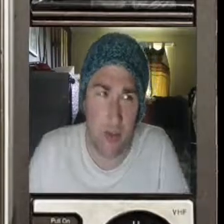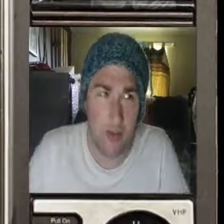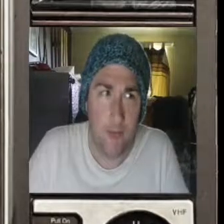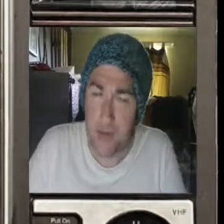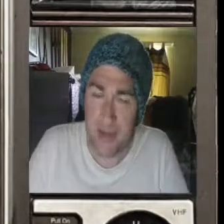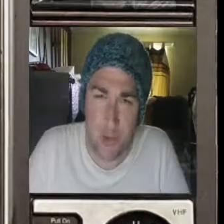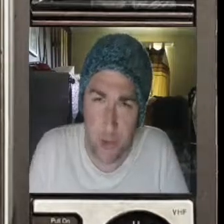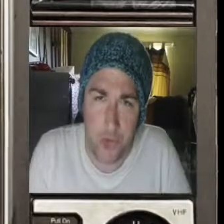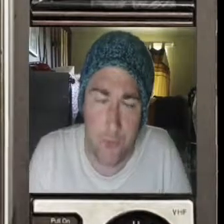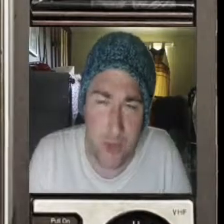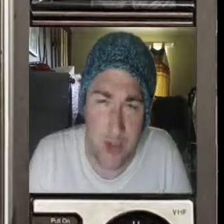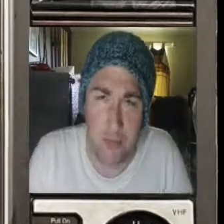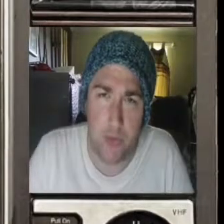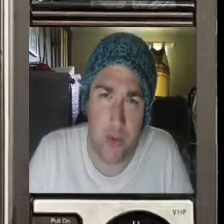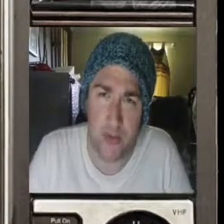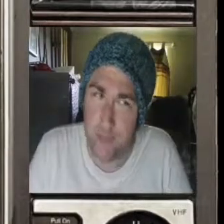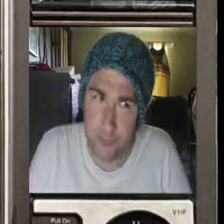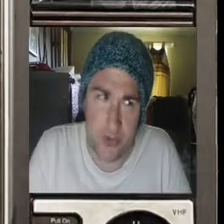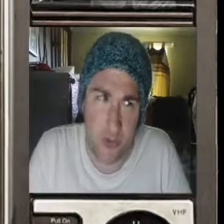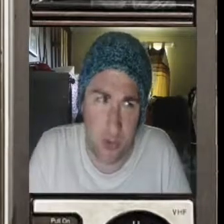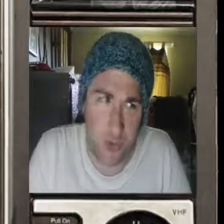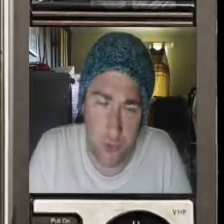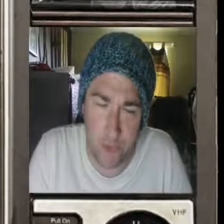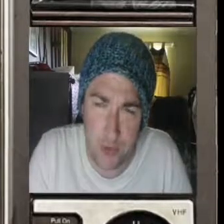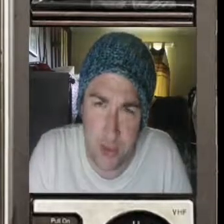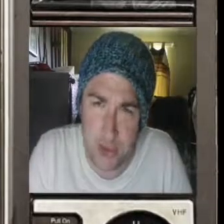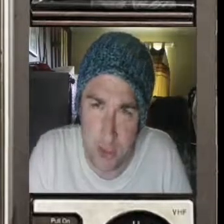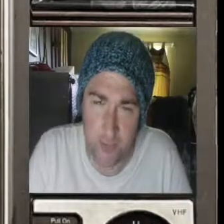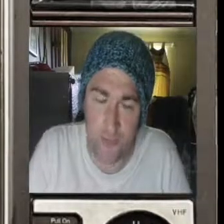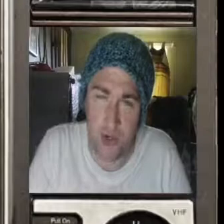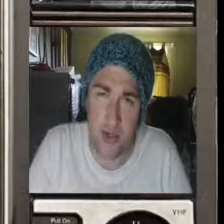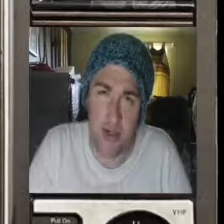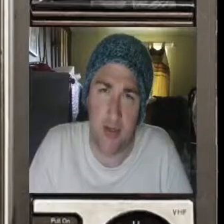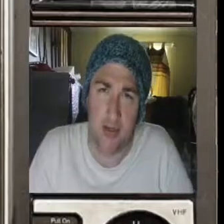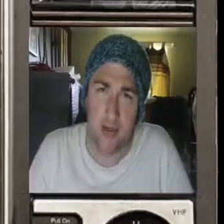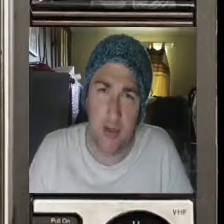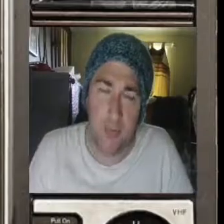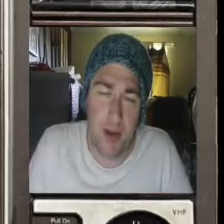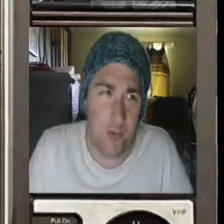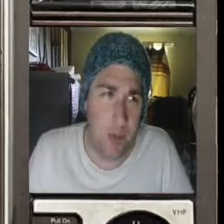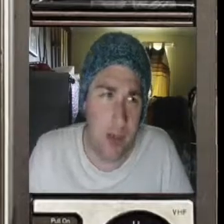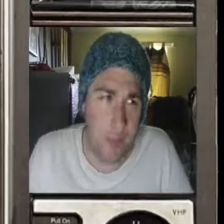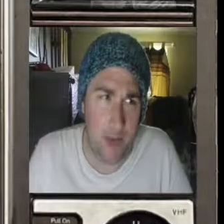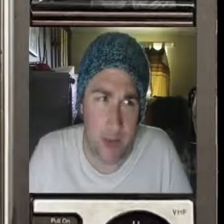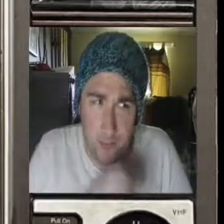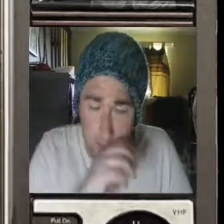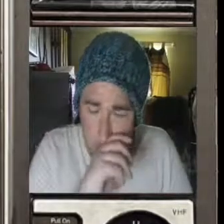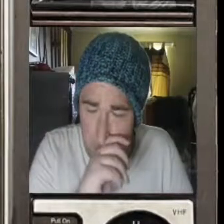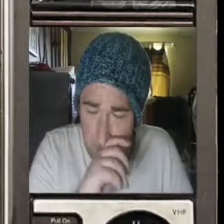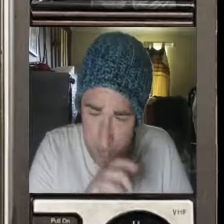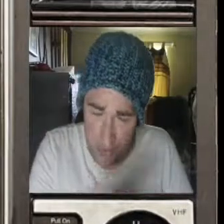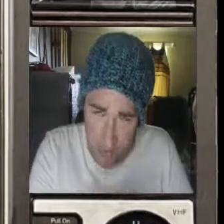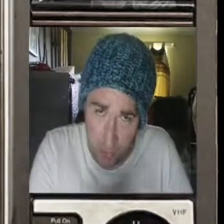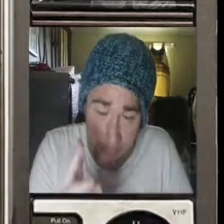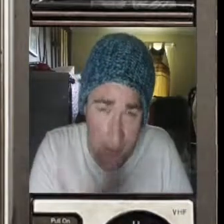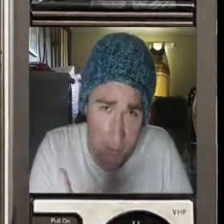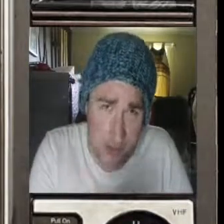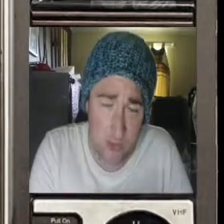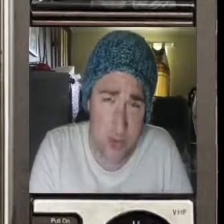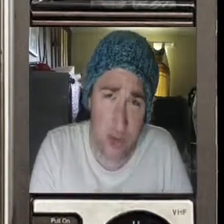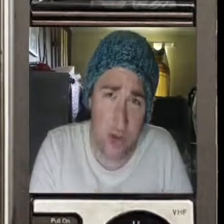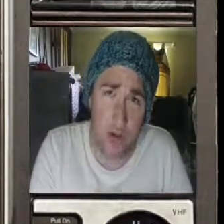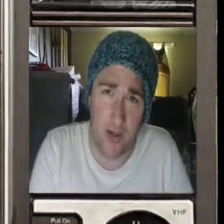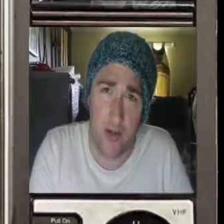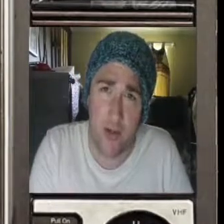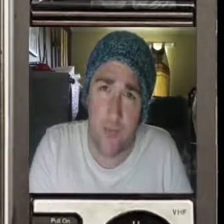guilty. But that's not good enough for the Democrats. That's not good enough for Mr. Jacob Frey here, the mayor of Minneapolis. I believe he